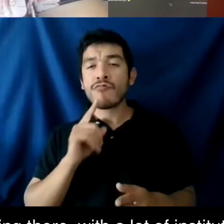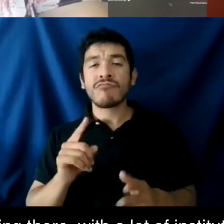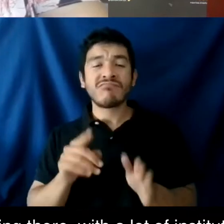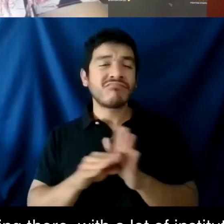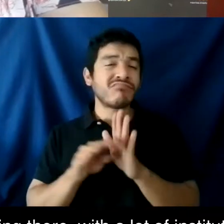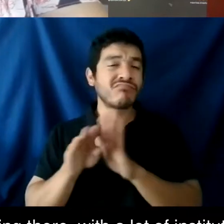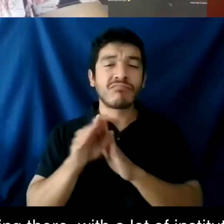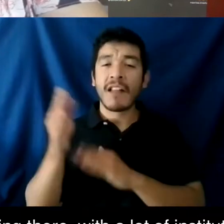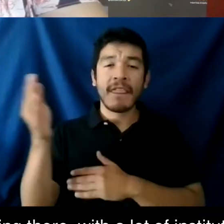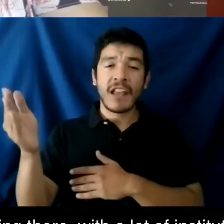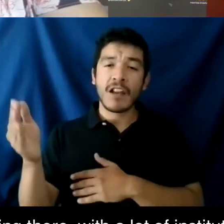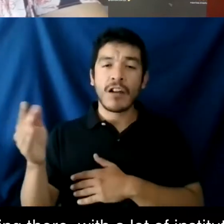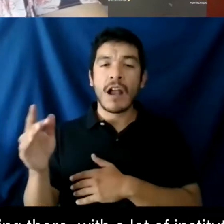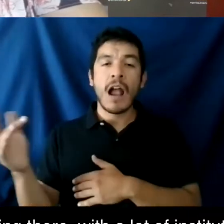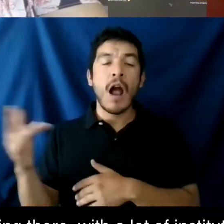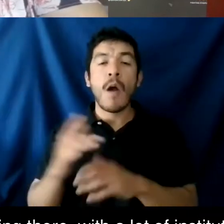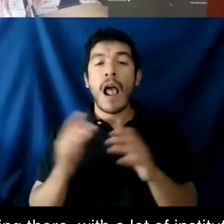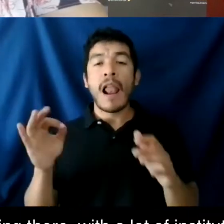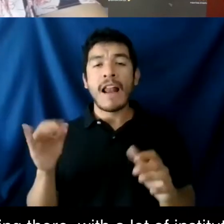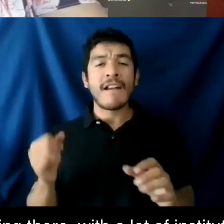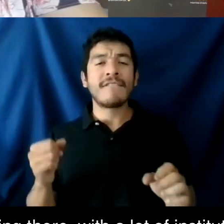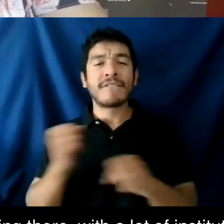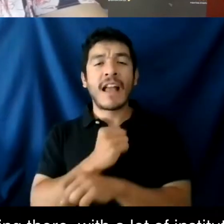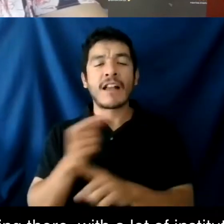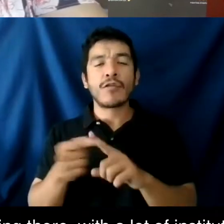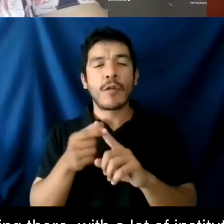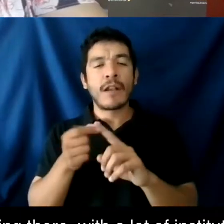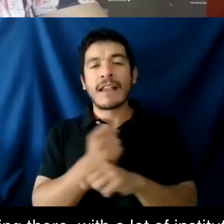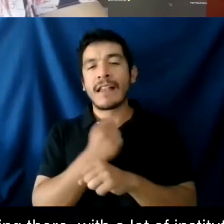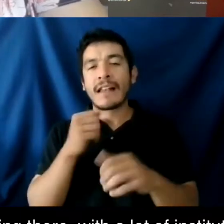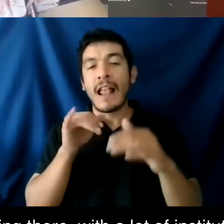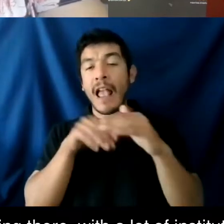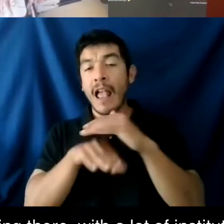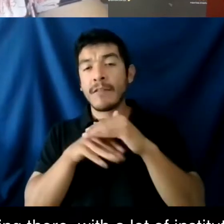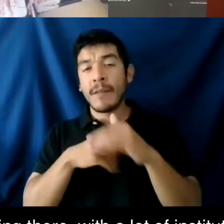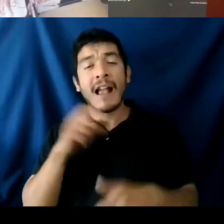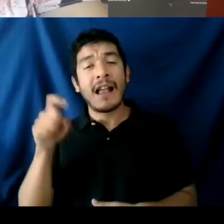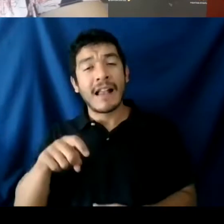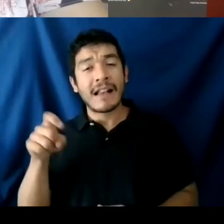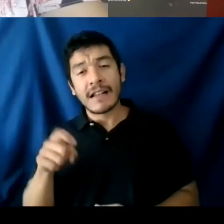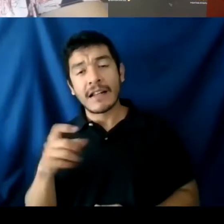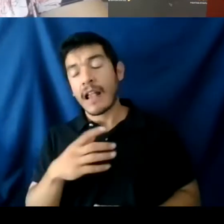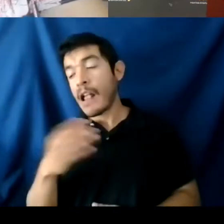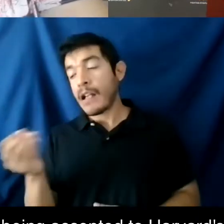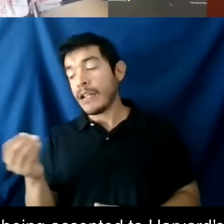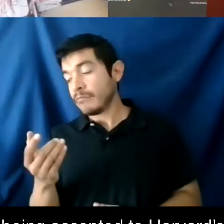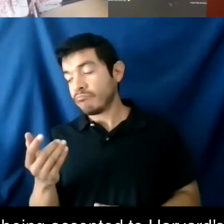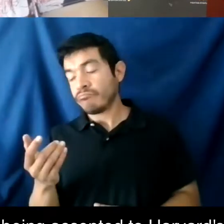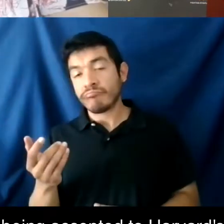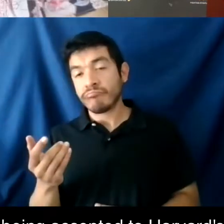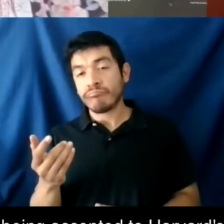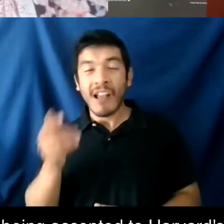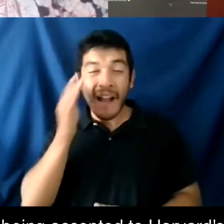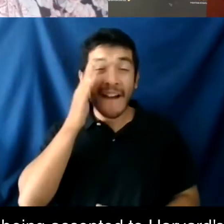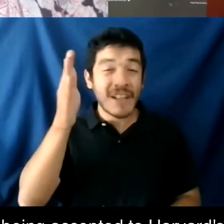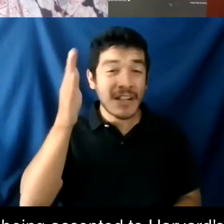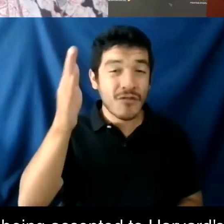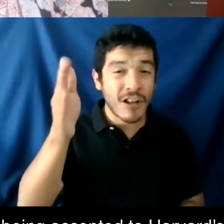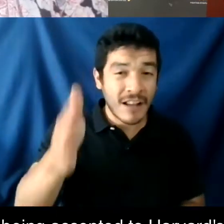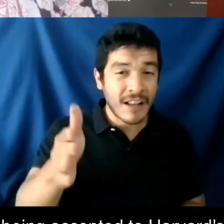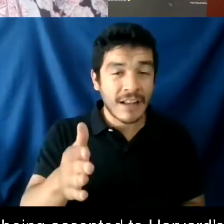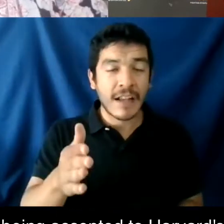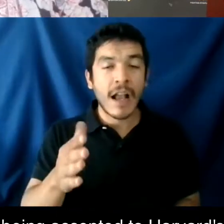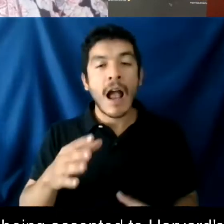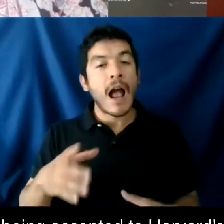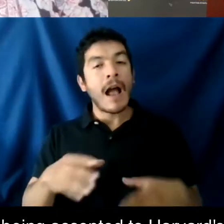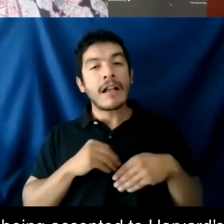of institutional fighting to get the accommodations I needed, and eventually being